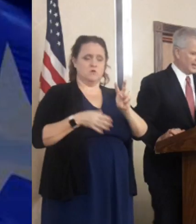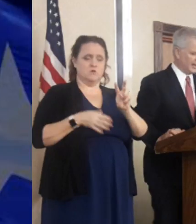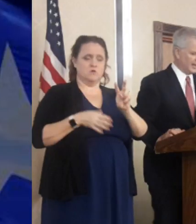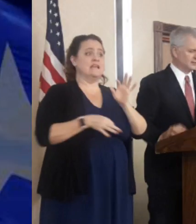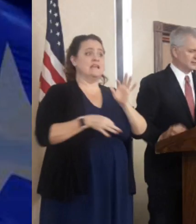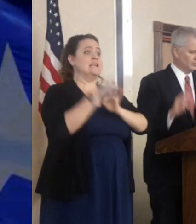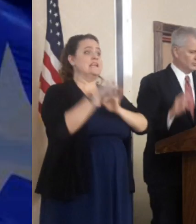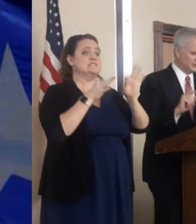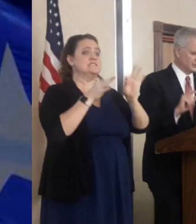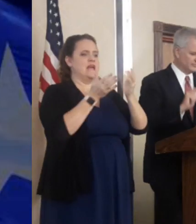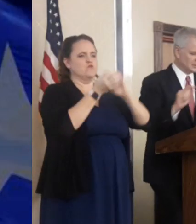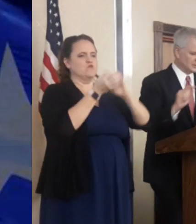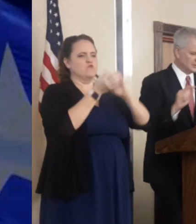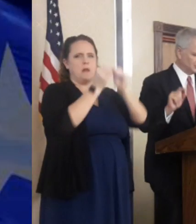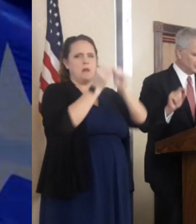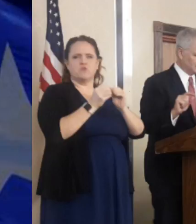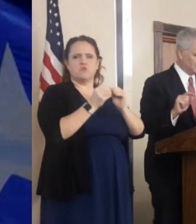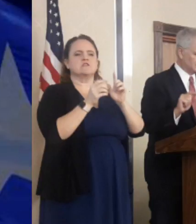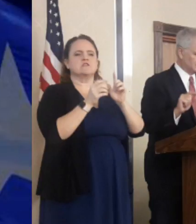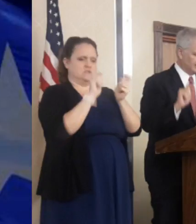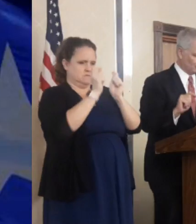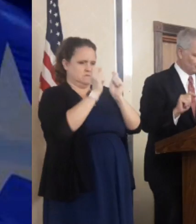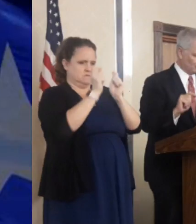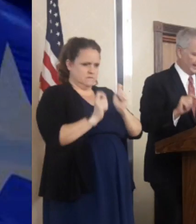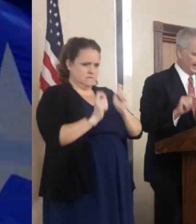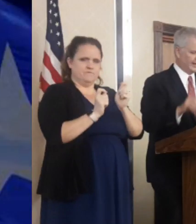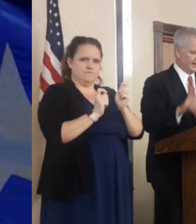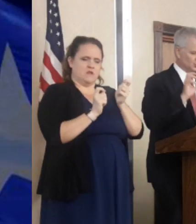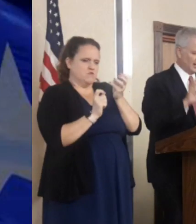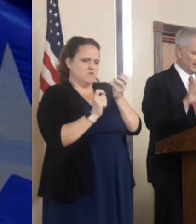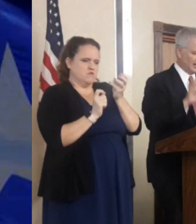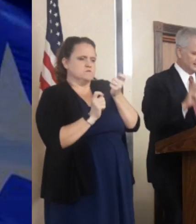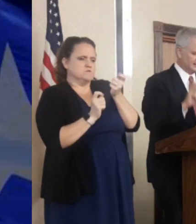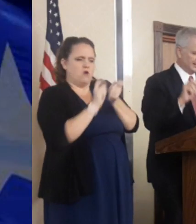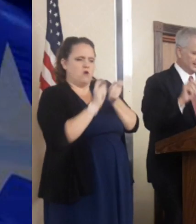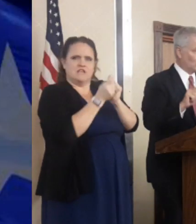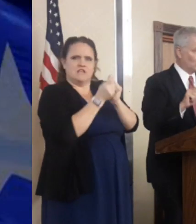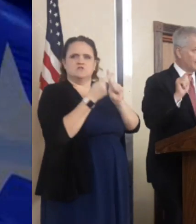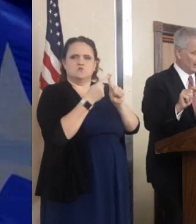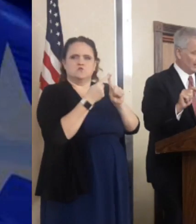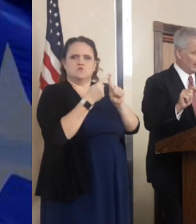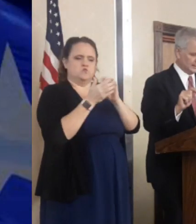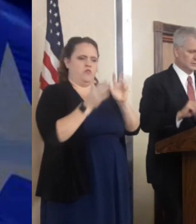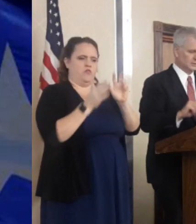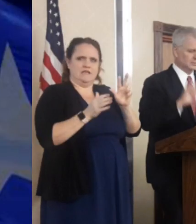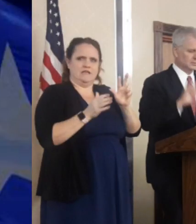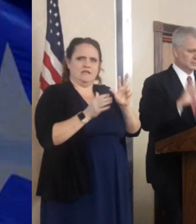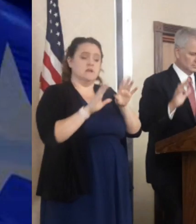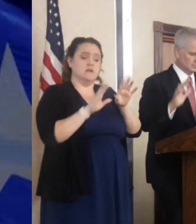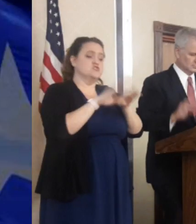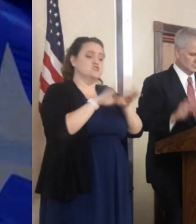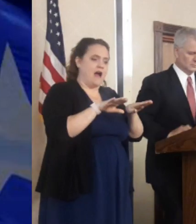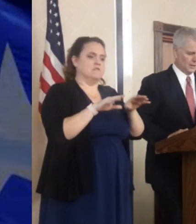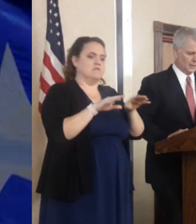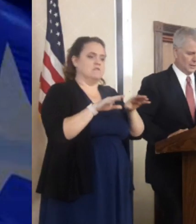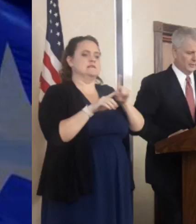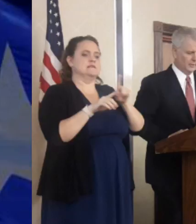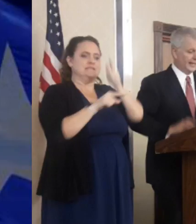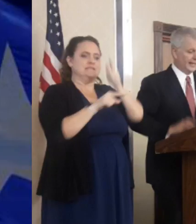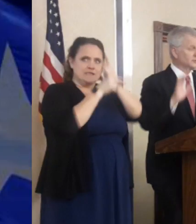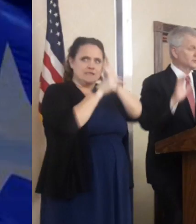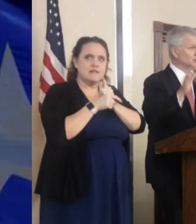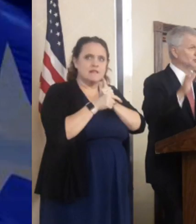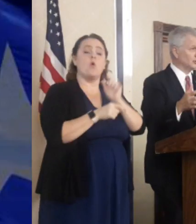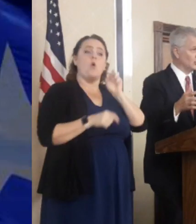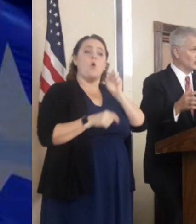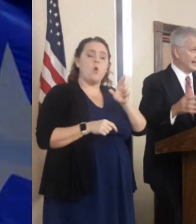rest, we just had some slight changes to item 3, adding the child, sibling, or parent. So, that is the motion